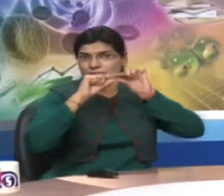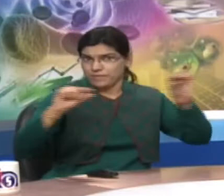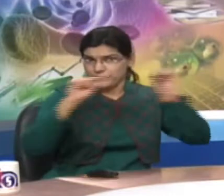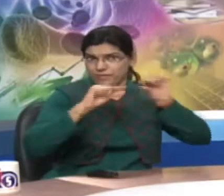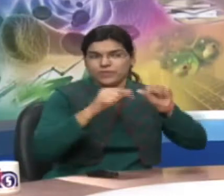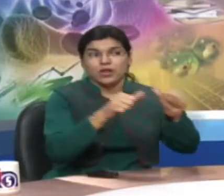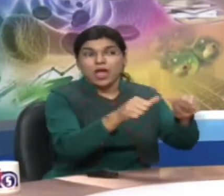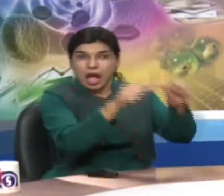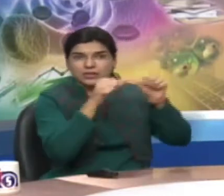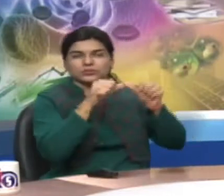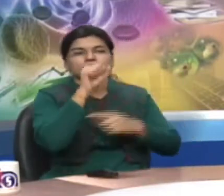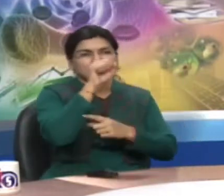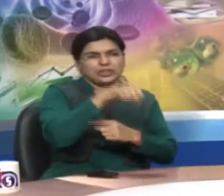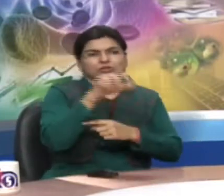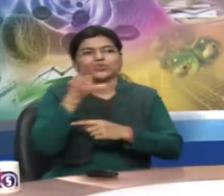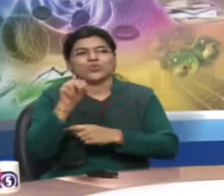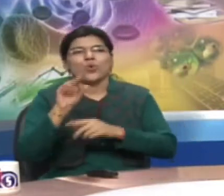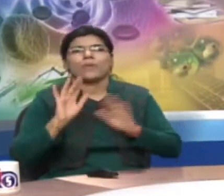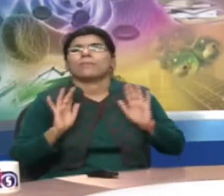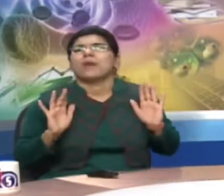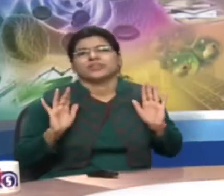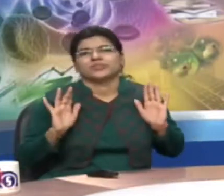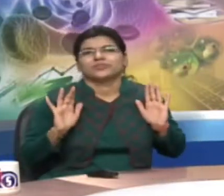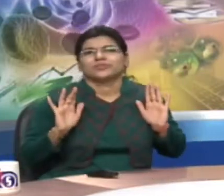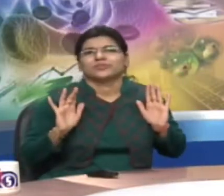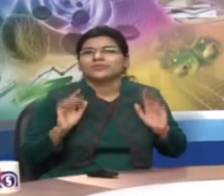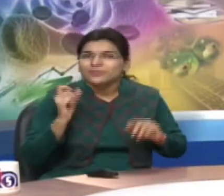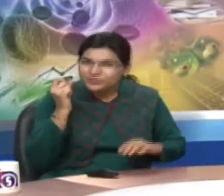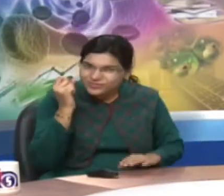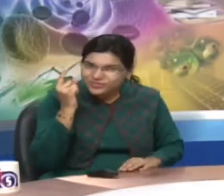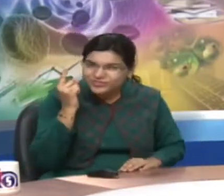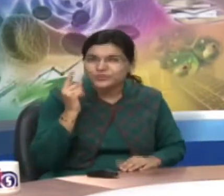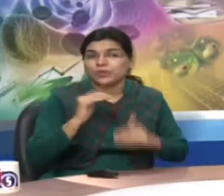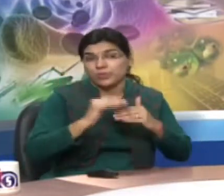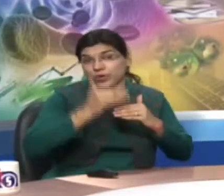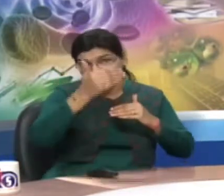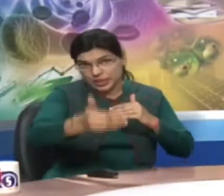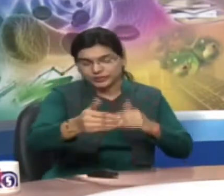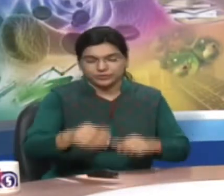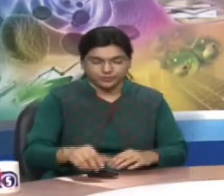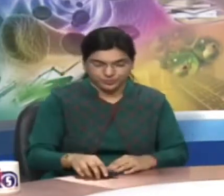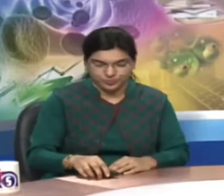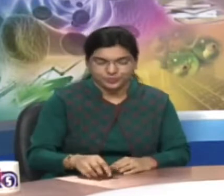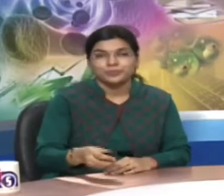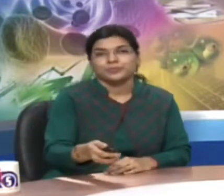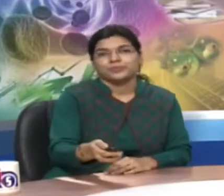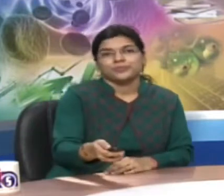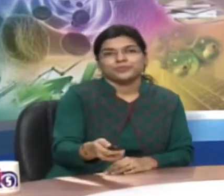These are the easiest questions to put an example where the answer is always yes or no.